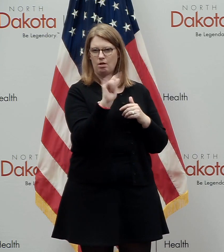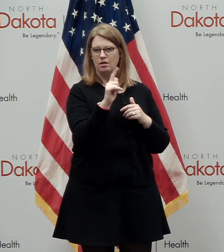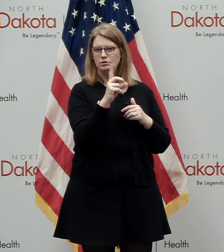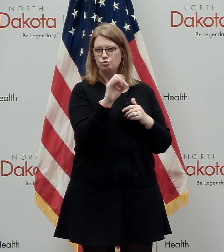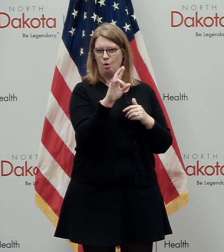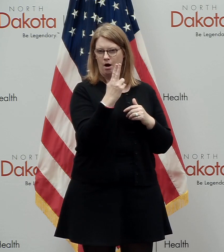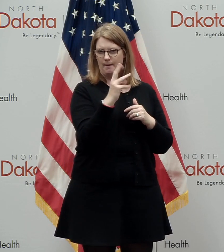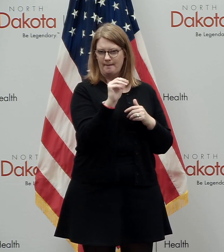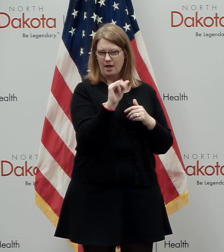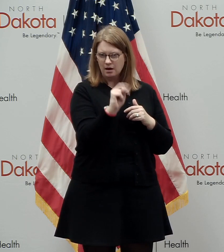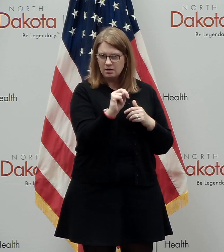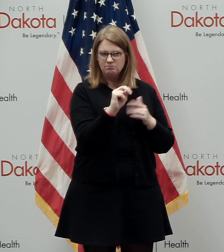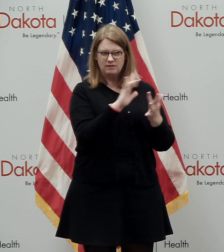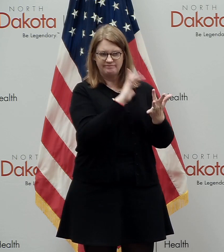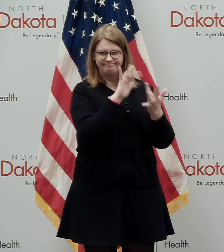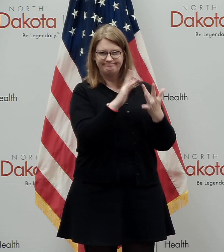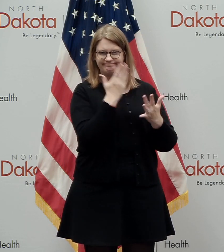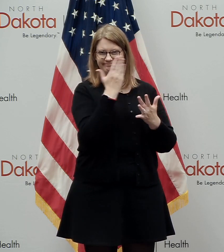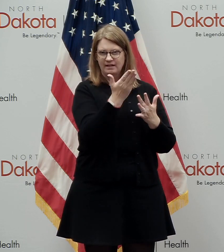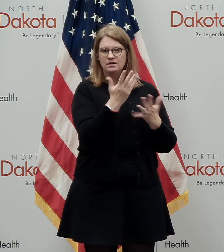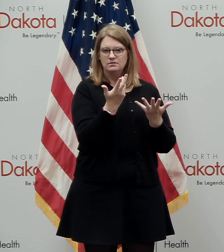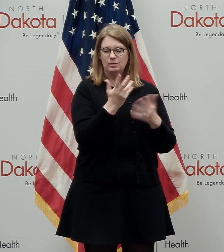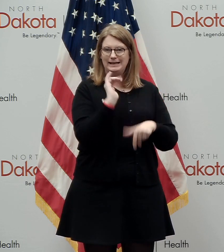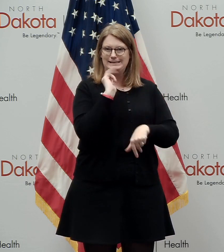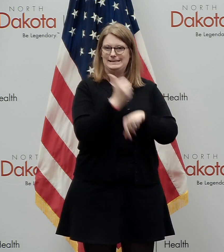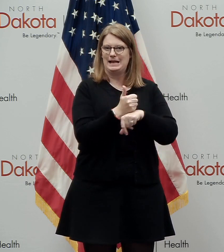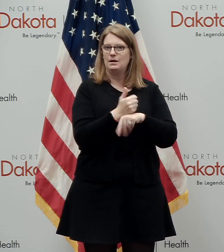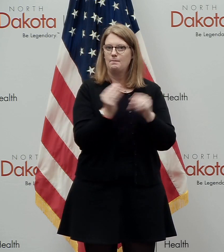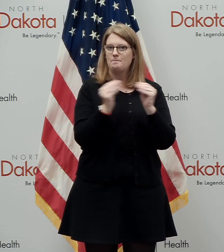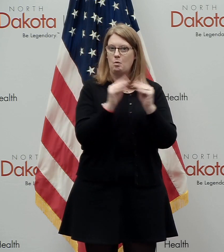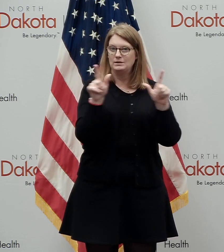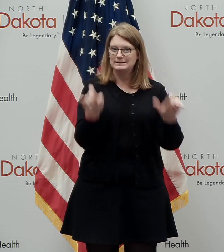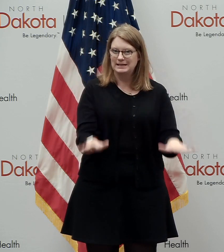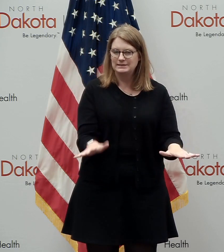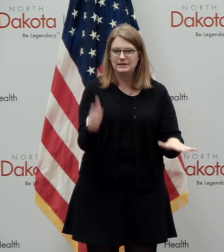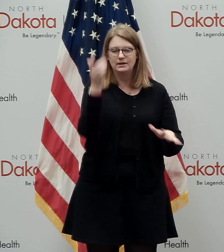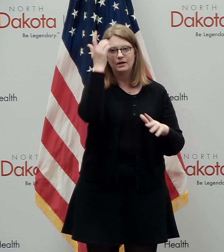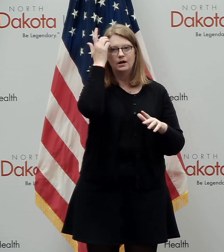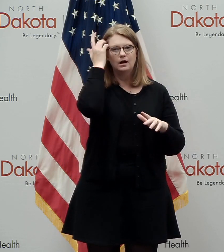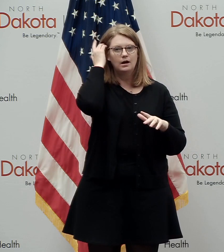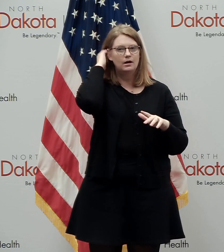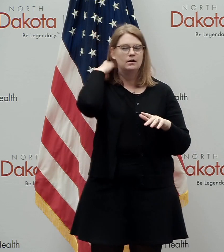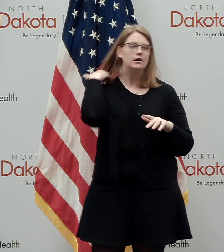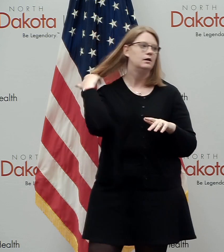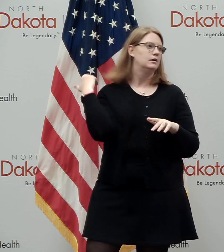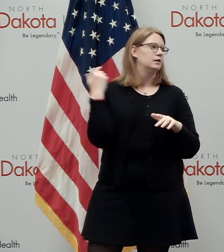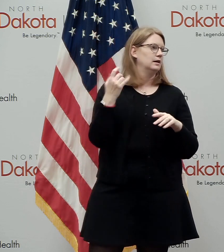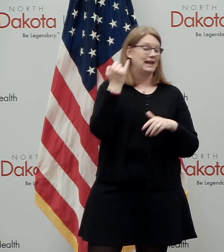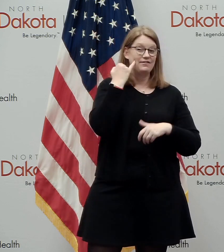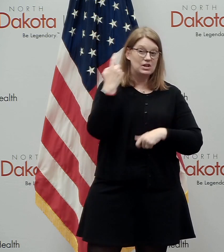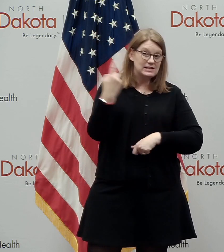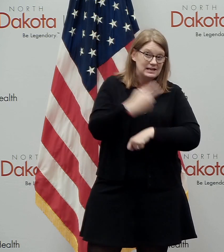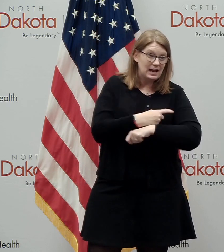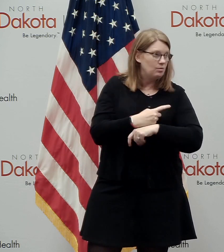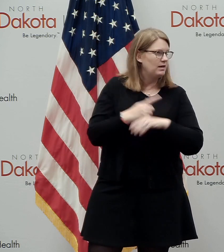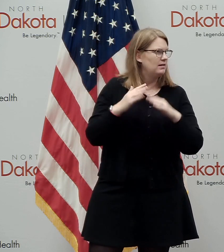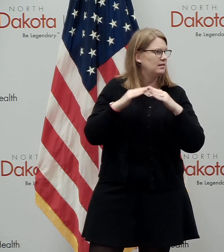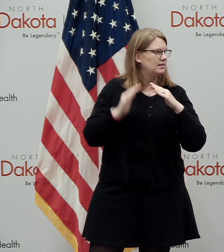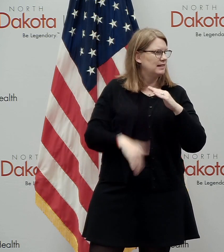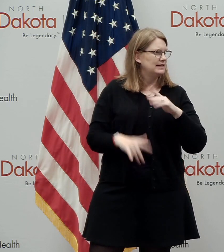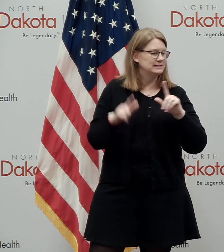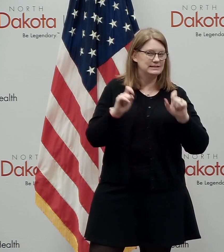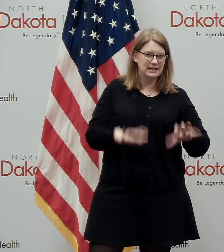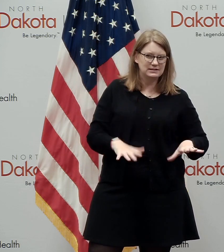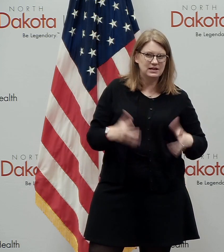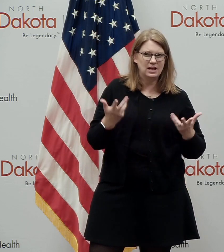we can work to arrange to get more testing. Because again, when we've got days where we do less testing, I sort of liken that